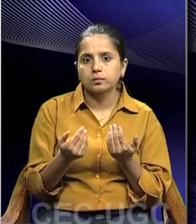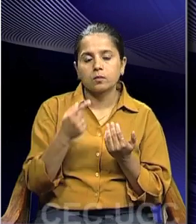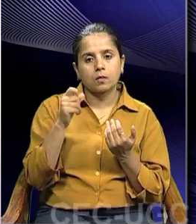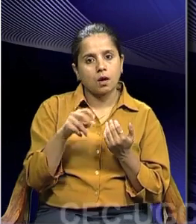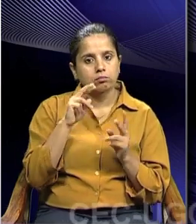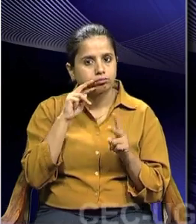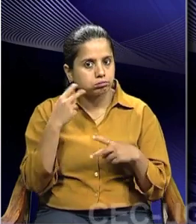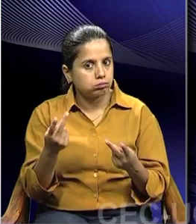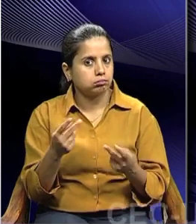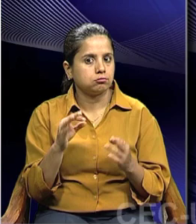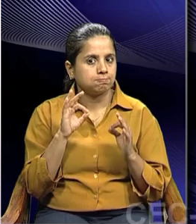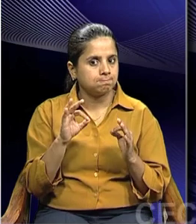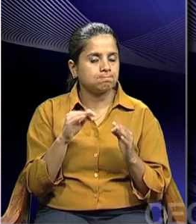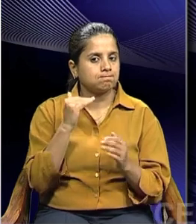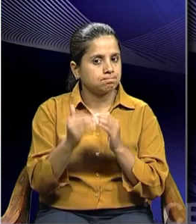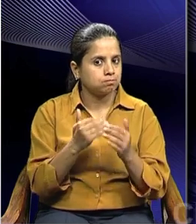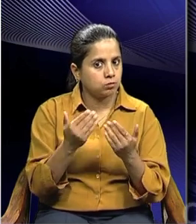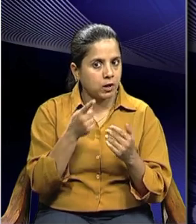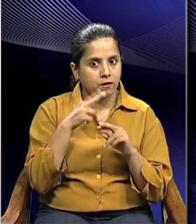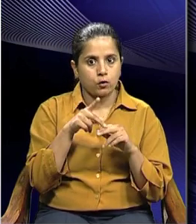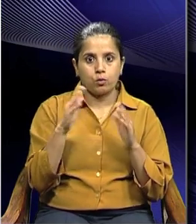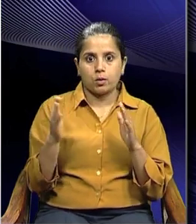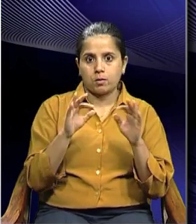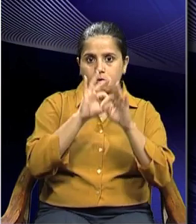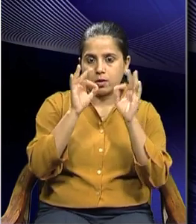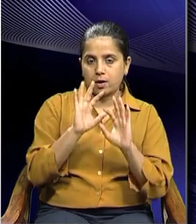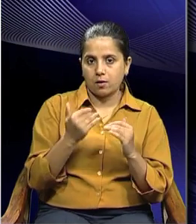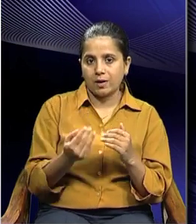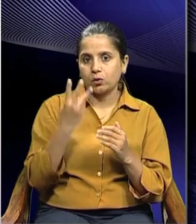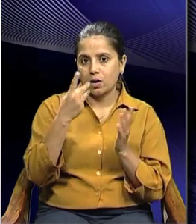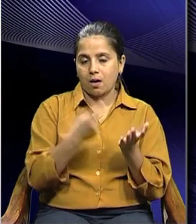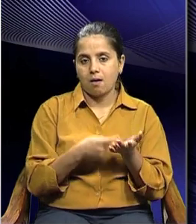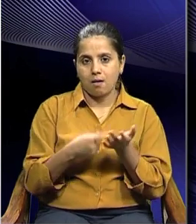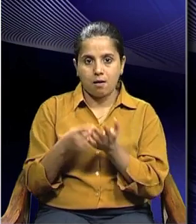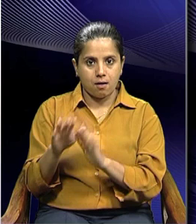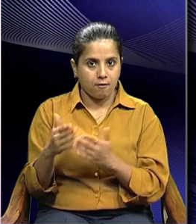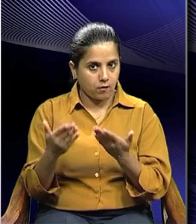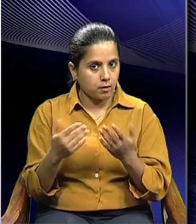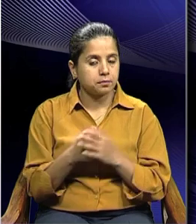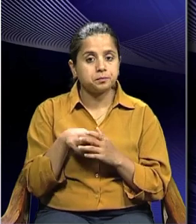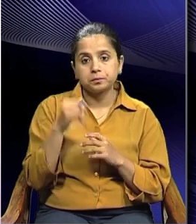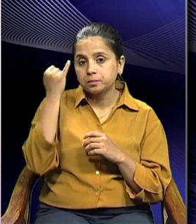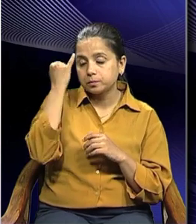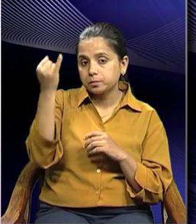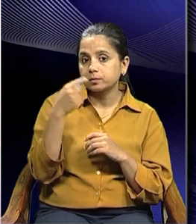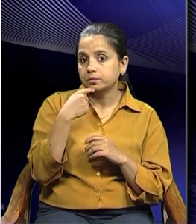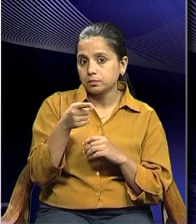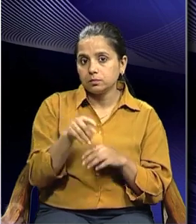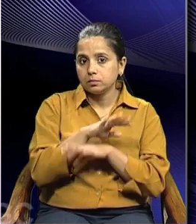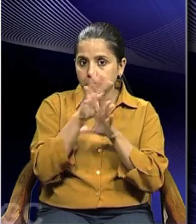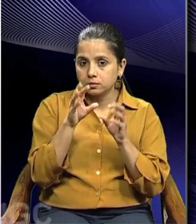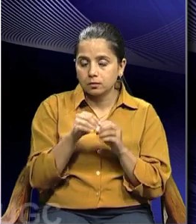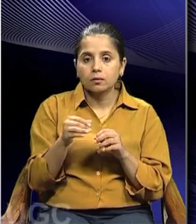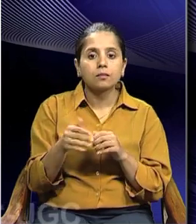them effectively if you are prepared with these 3 R's. The idea of this entire